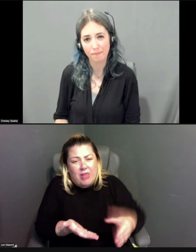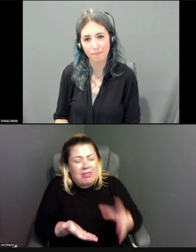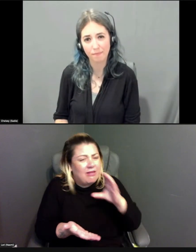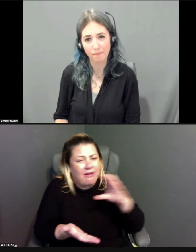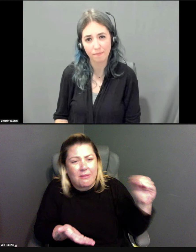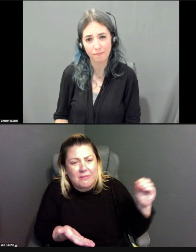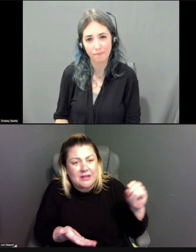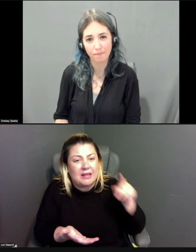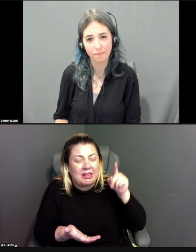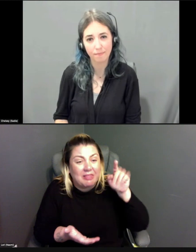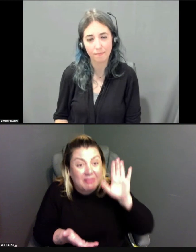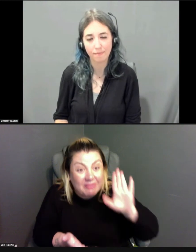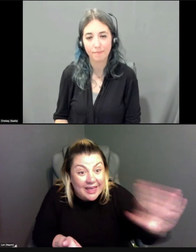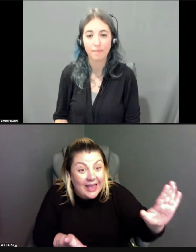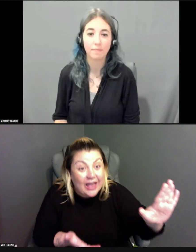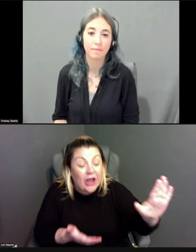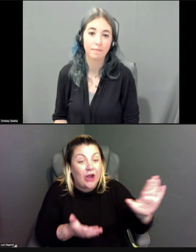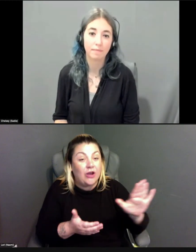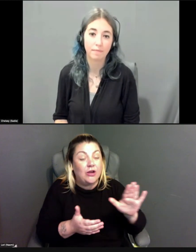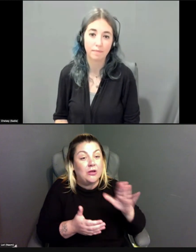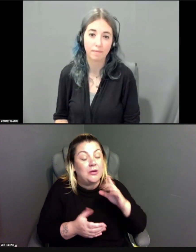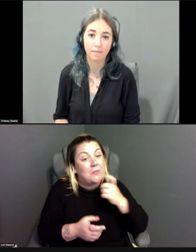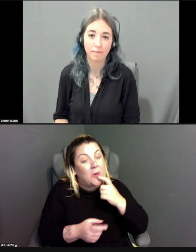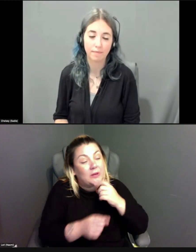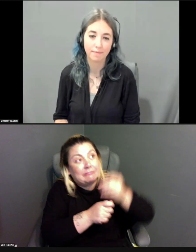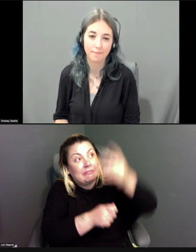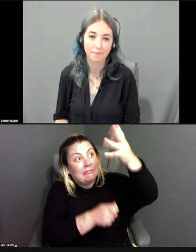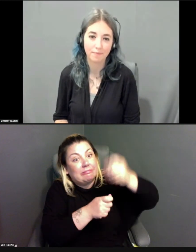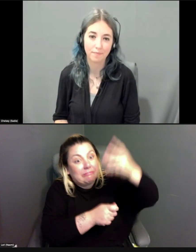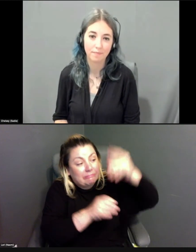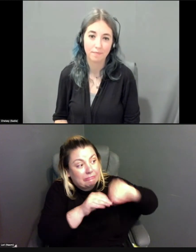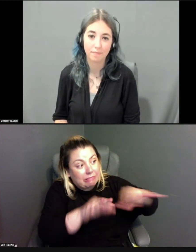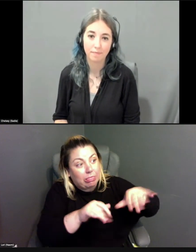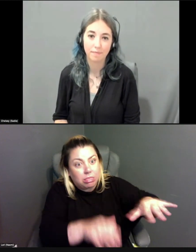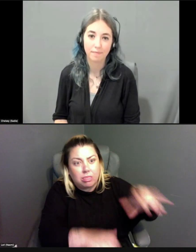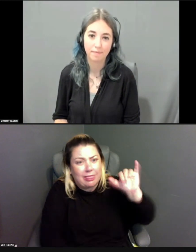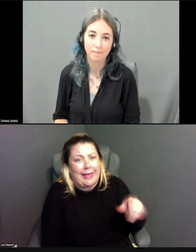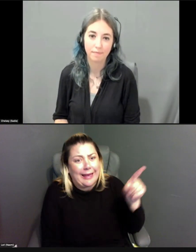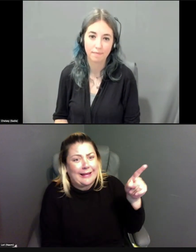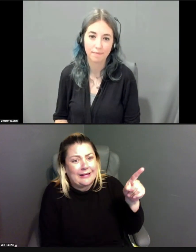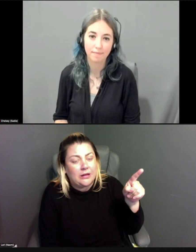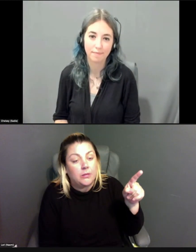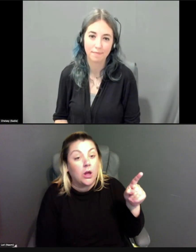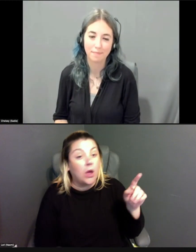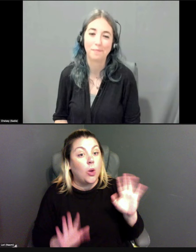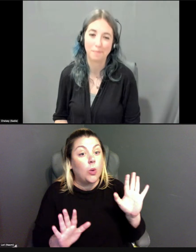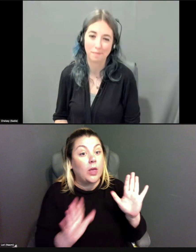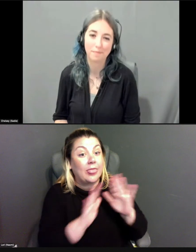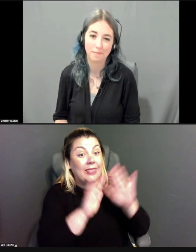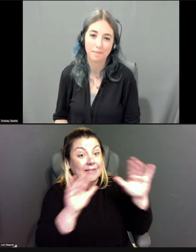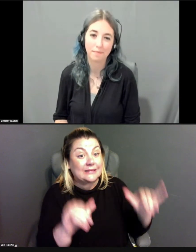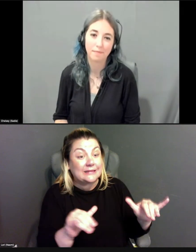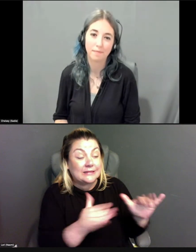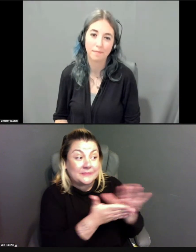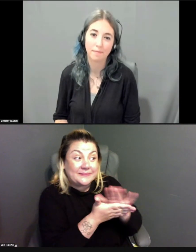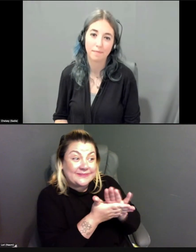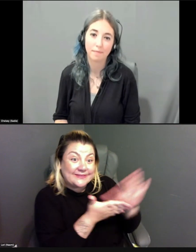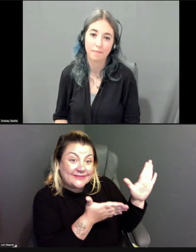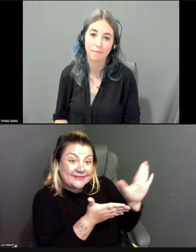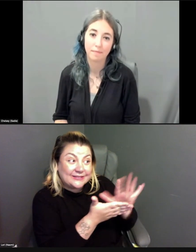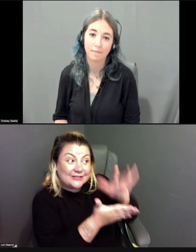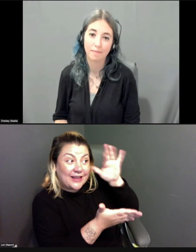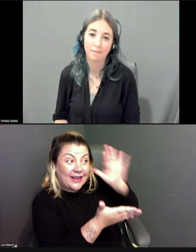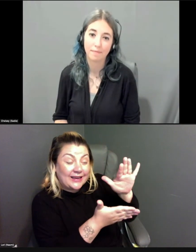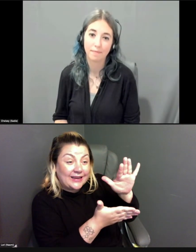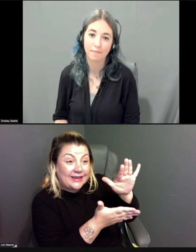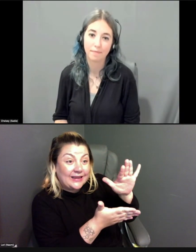like environmental emissions and things like that. But it's better for the system if we